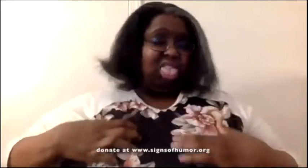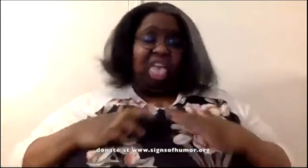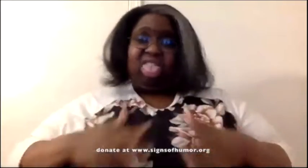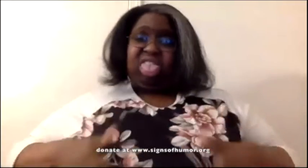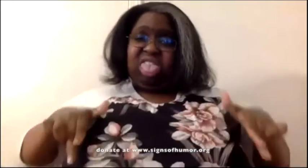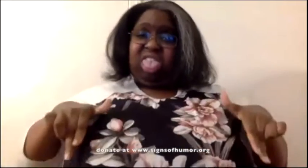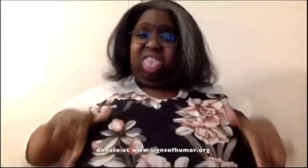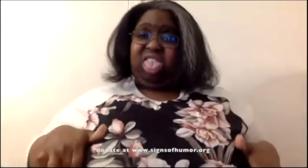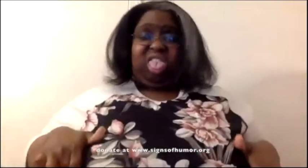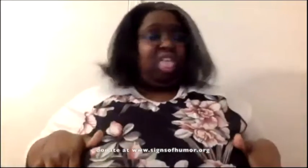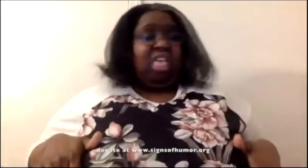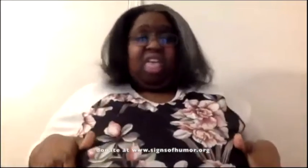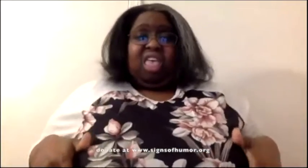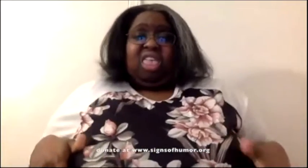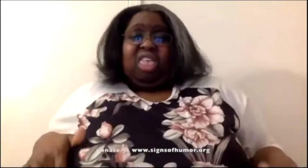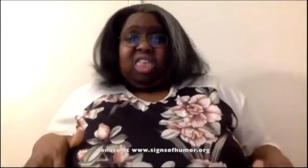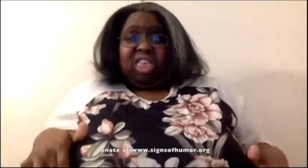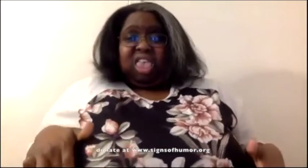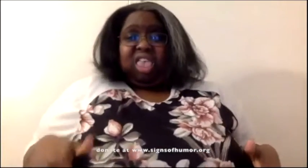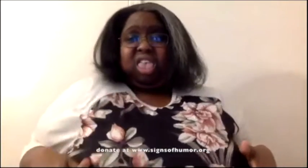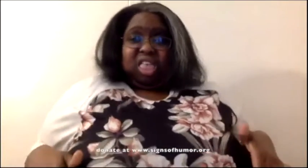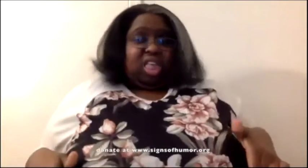Check out the cowboy.